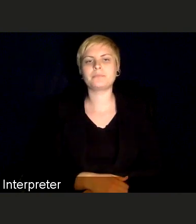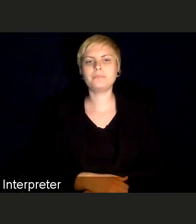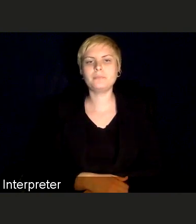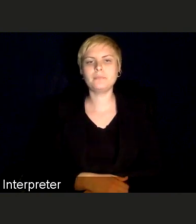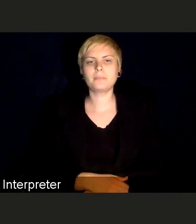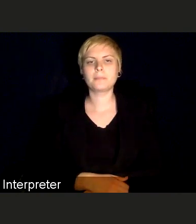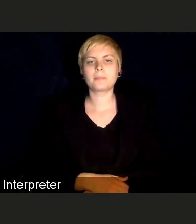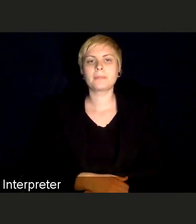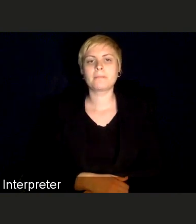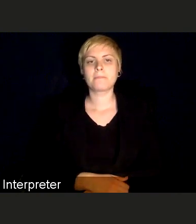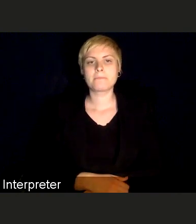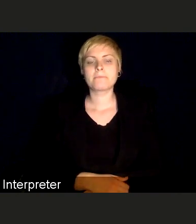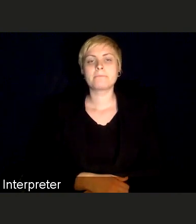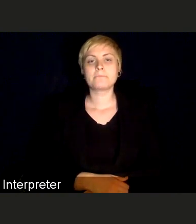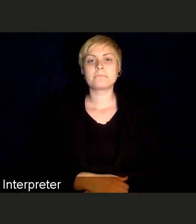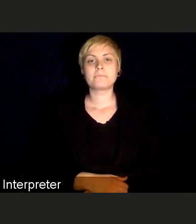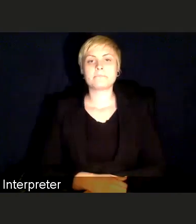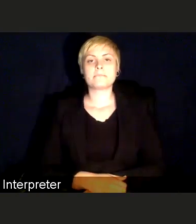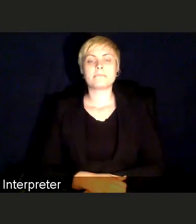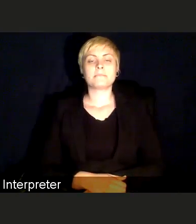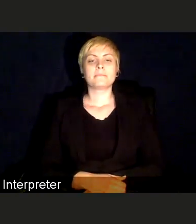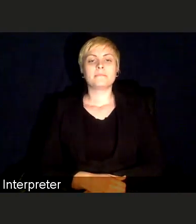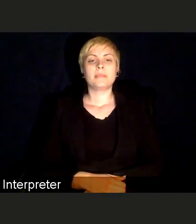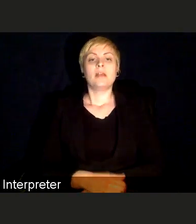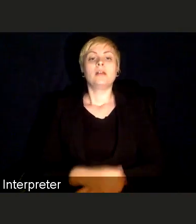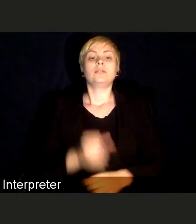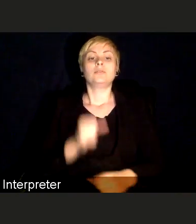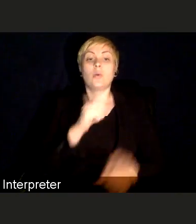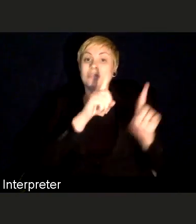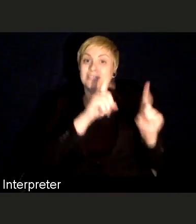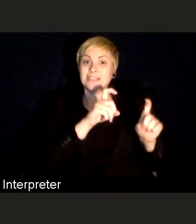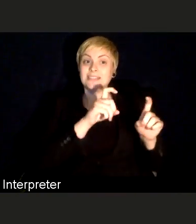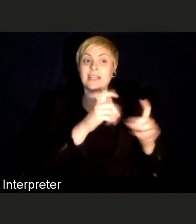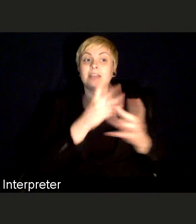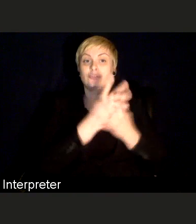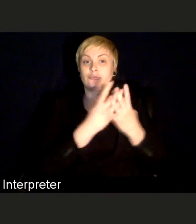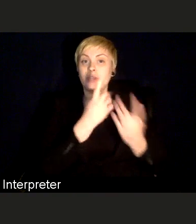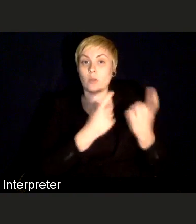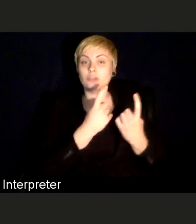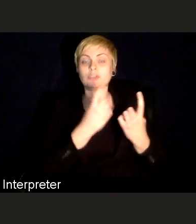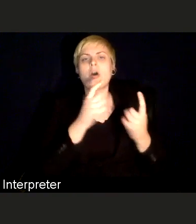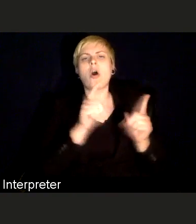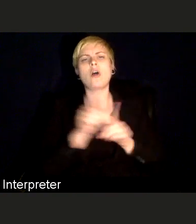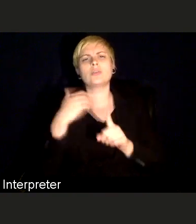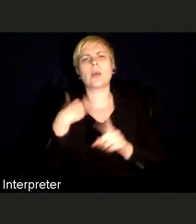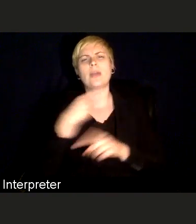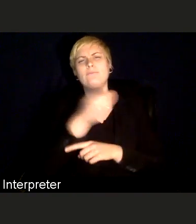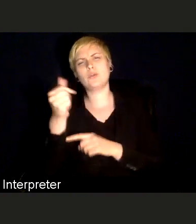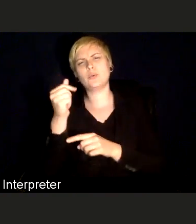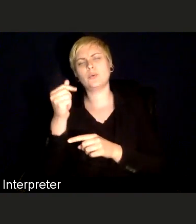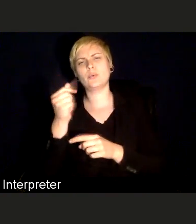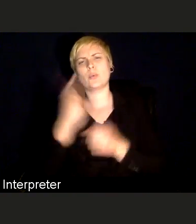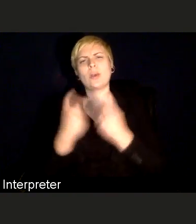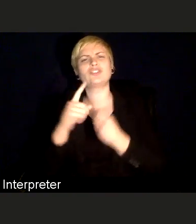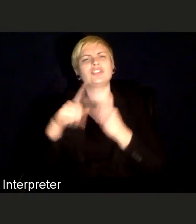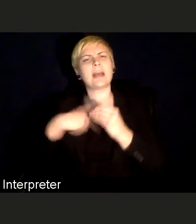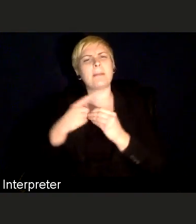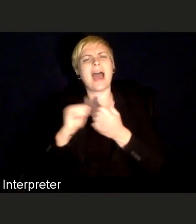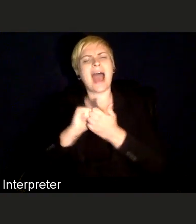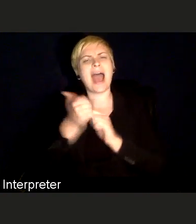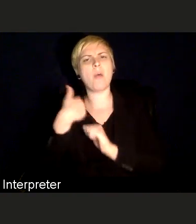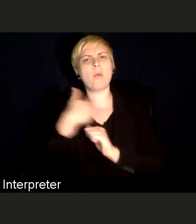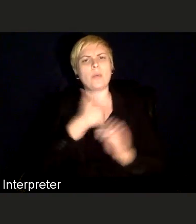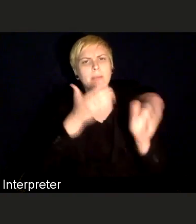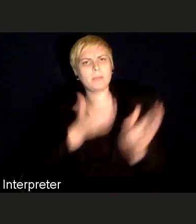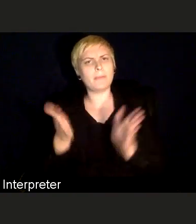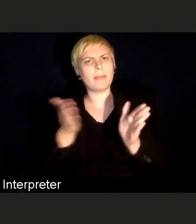In addition to testing and screening questions, I also have a few questions around how are we prepared to manage